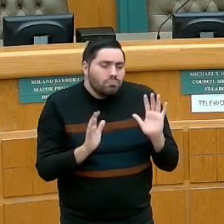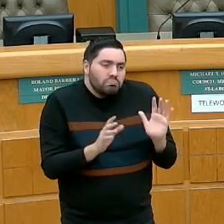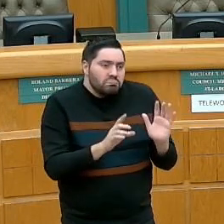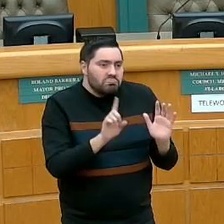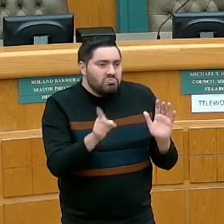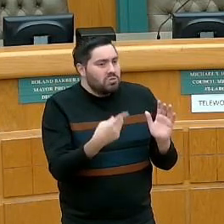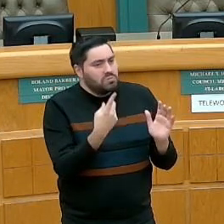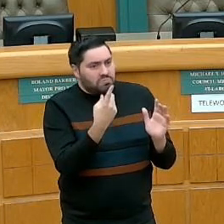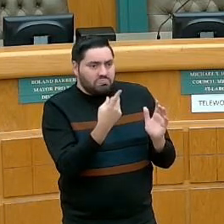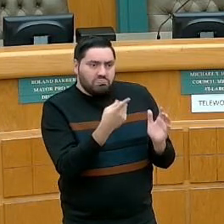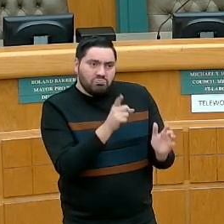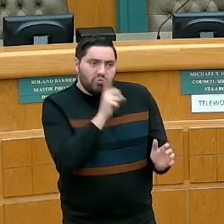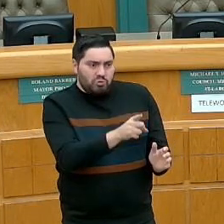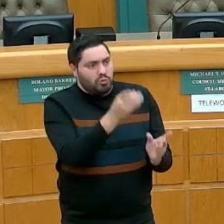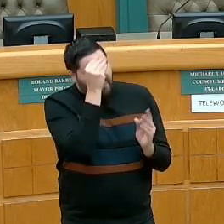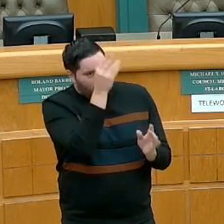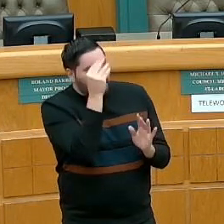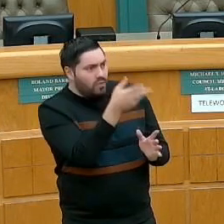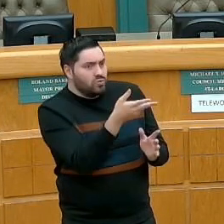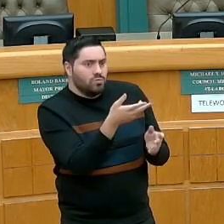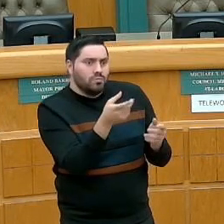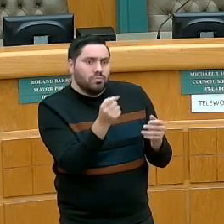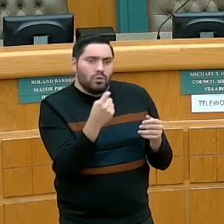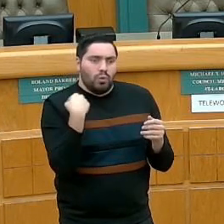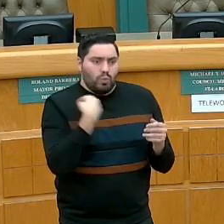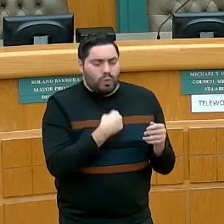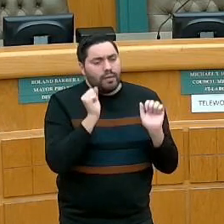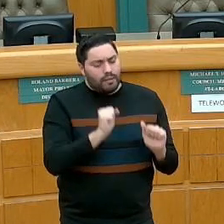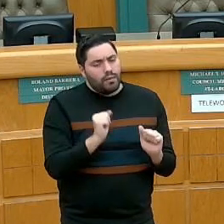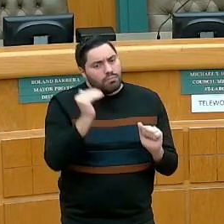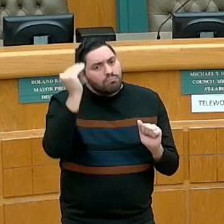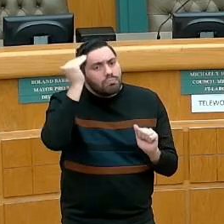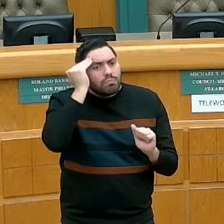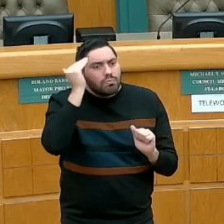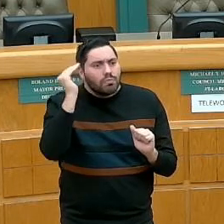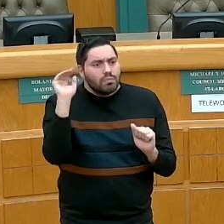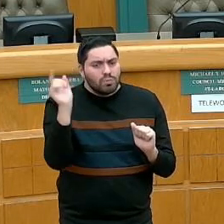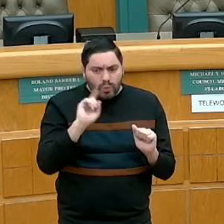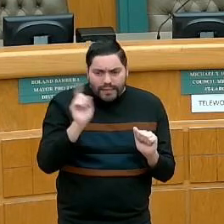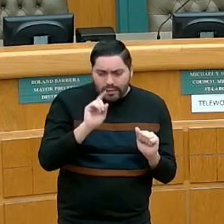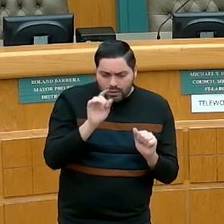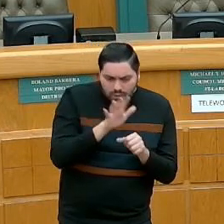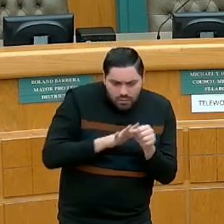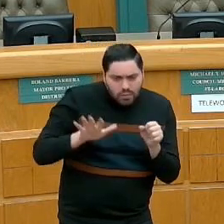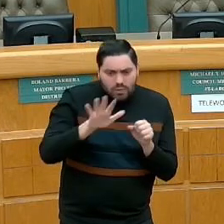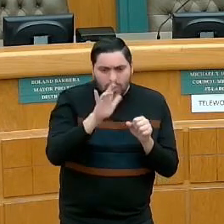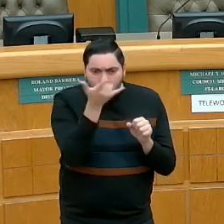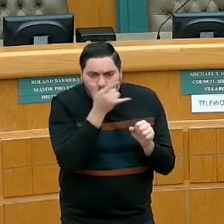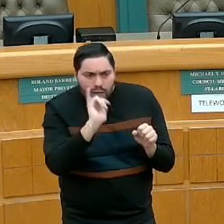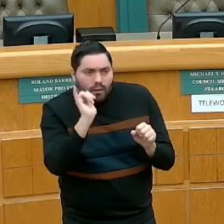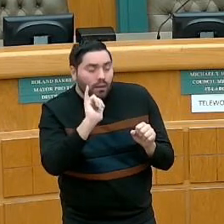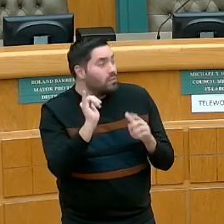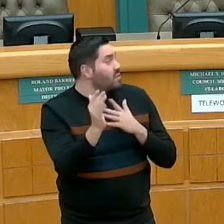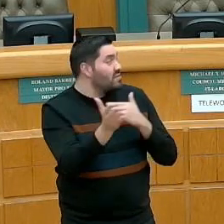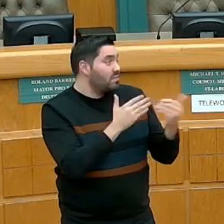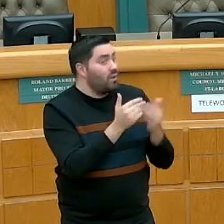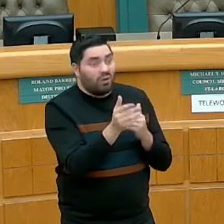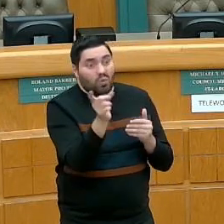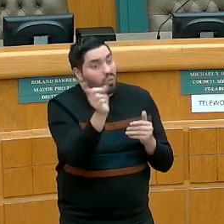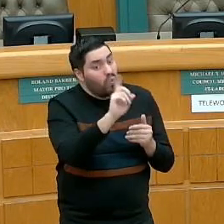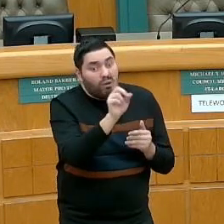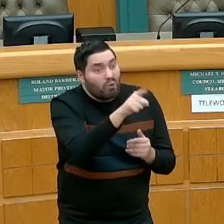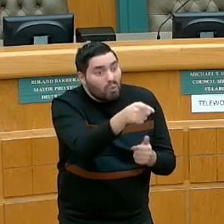information. It's meant to help us be aware of where we are in our surroundings, and that's why no matter where you